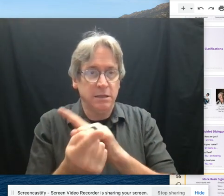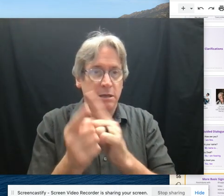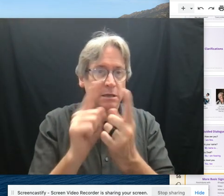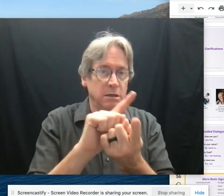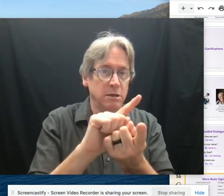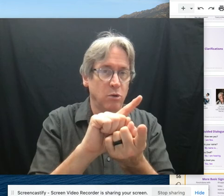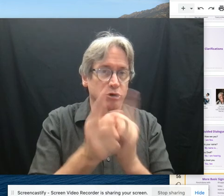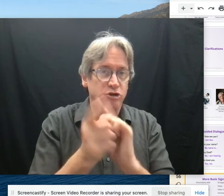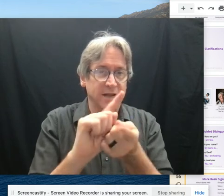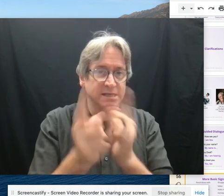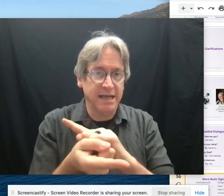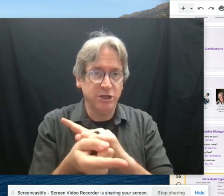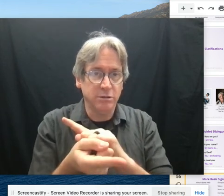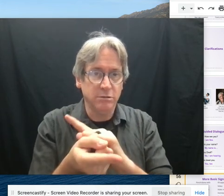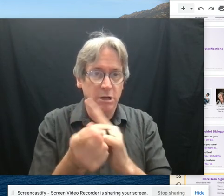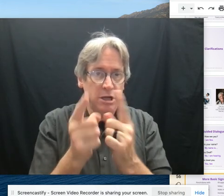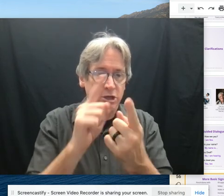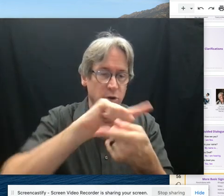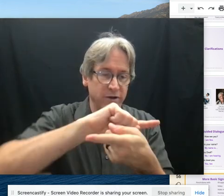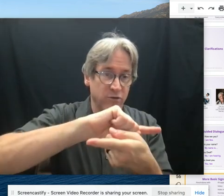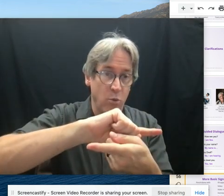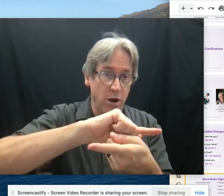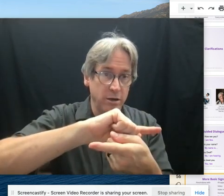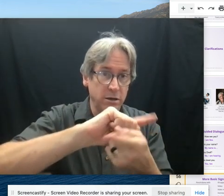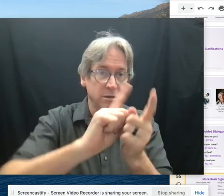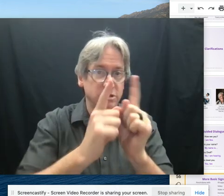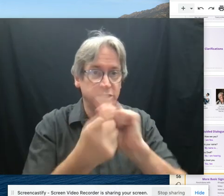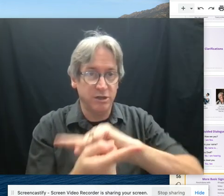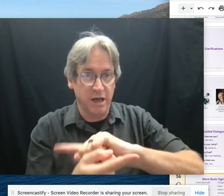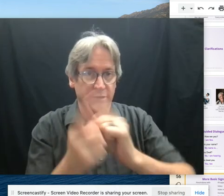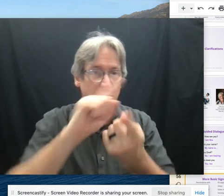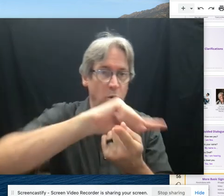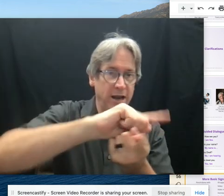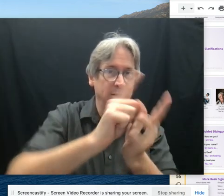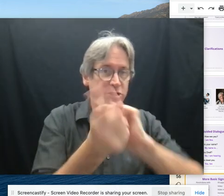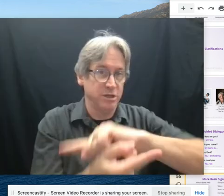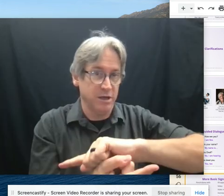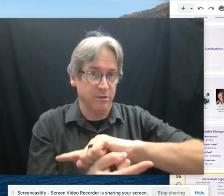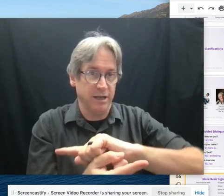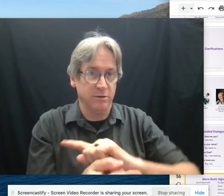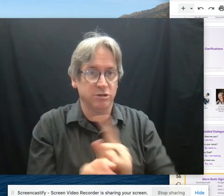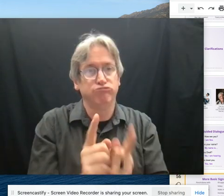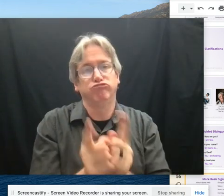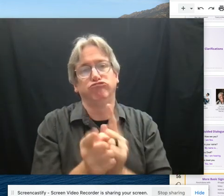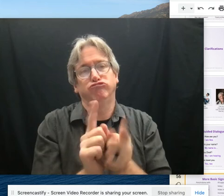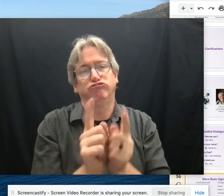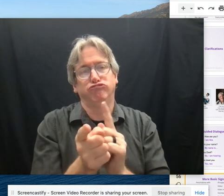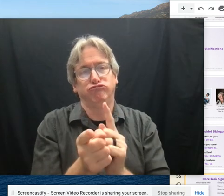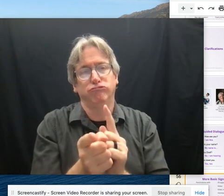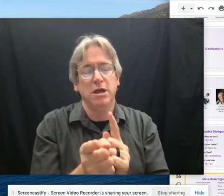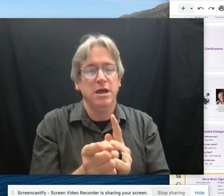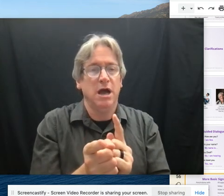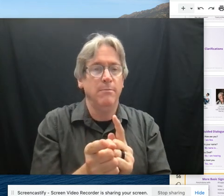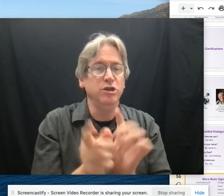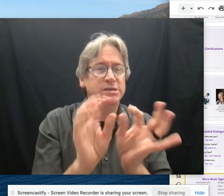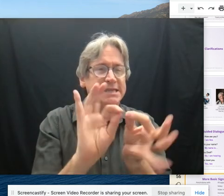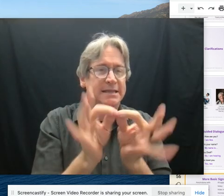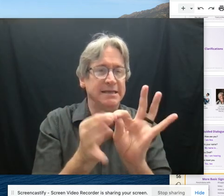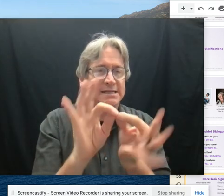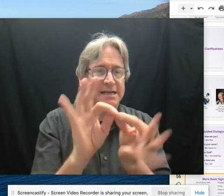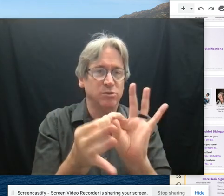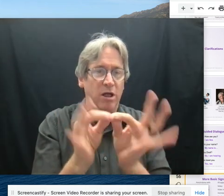Translate or translation. You're going from one to the other. One language to the other language.